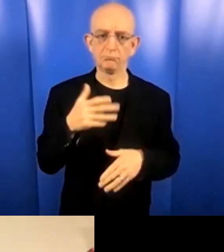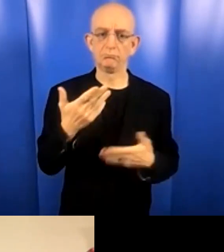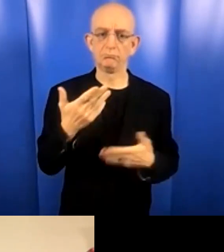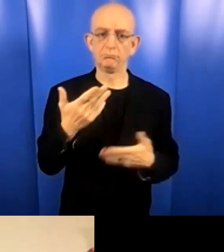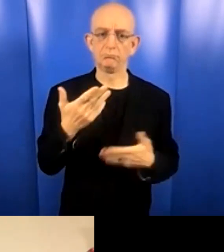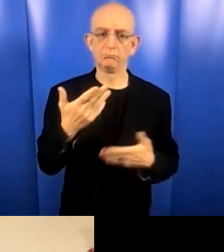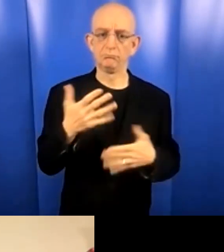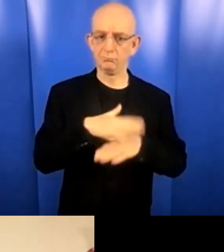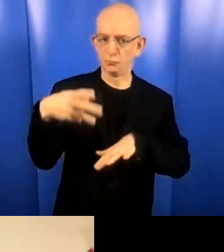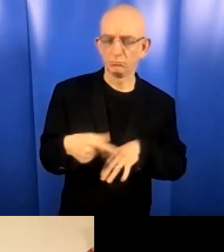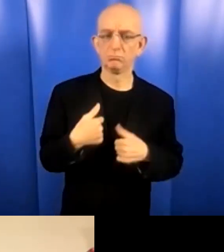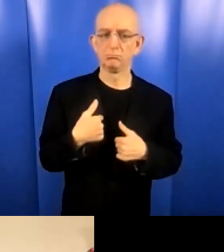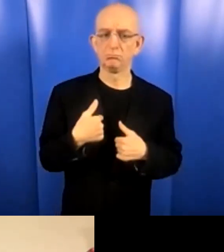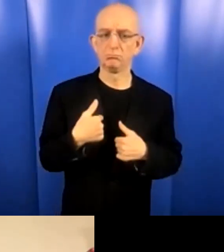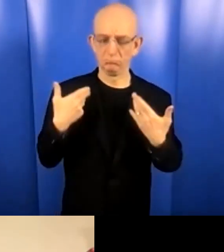has